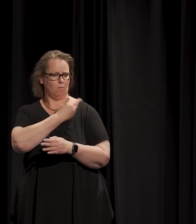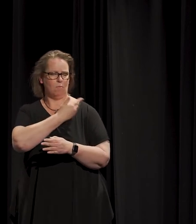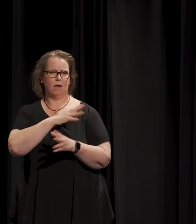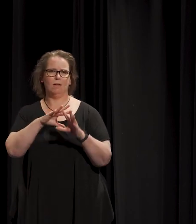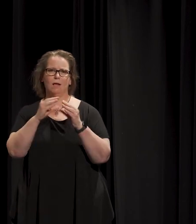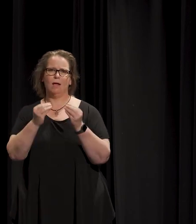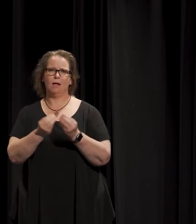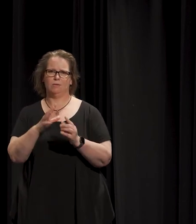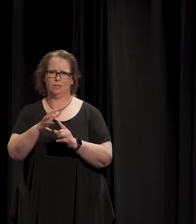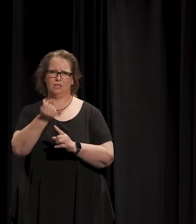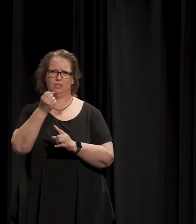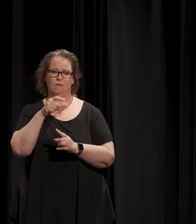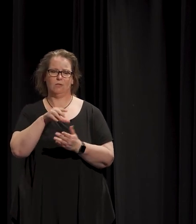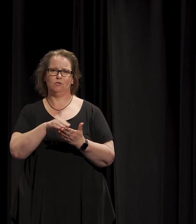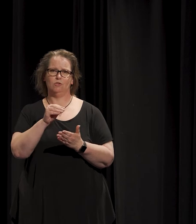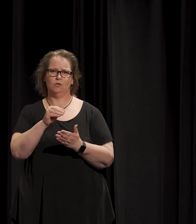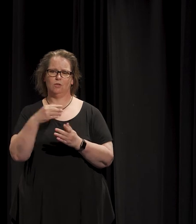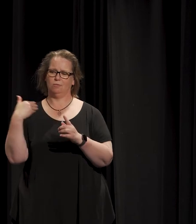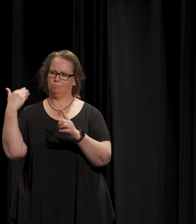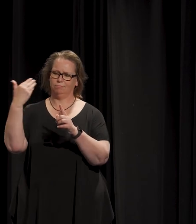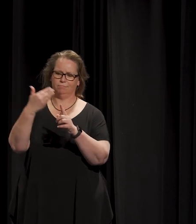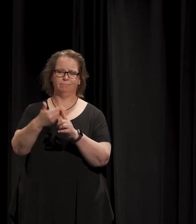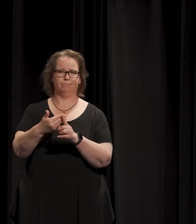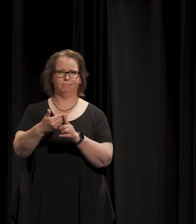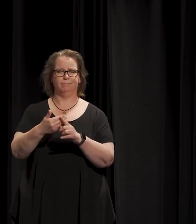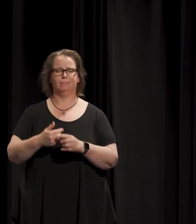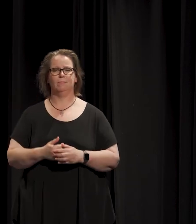that has been achieved by this student throughout his time at Forest Hill College.